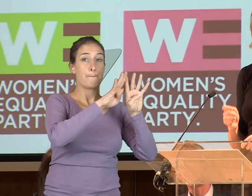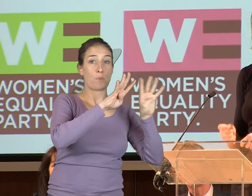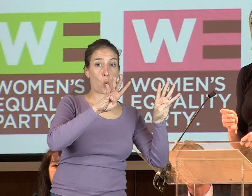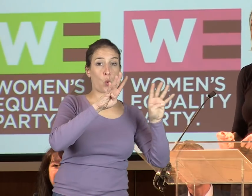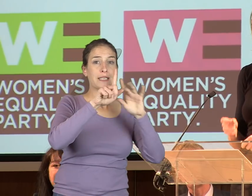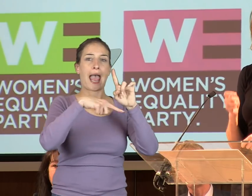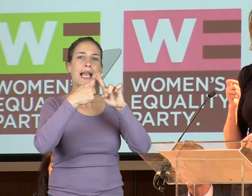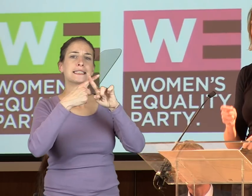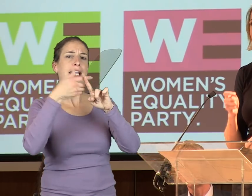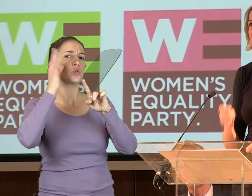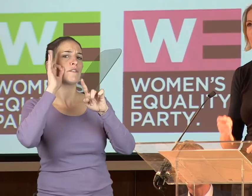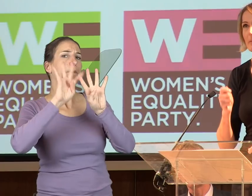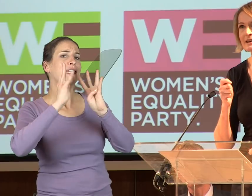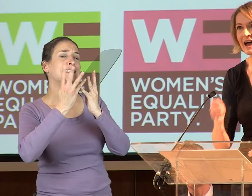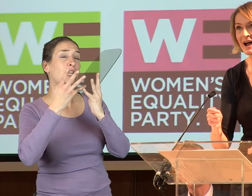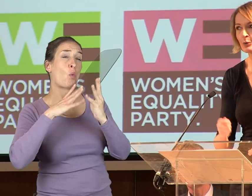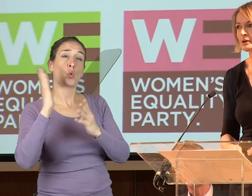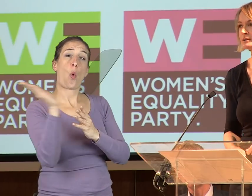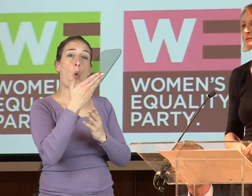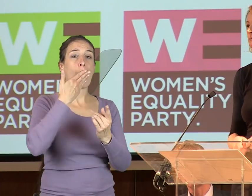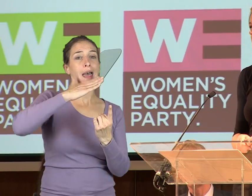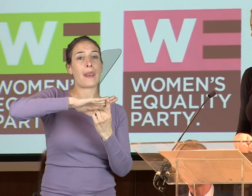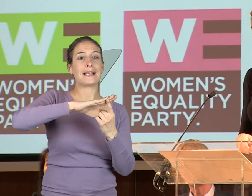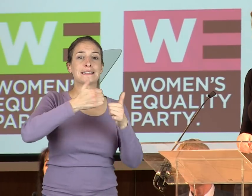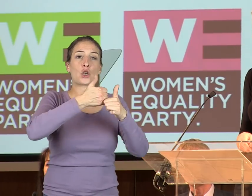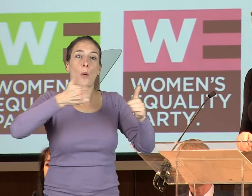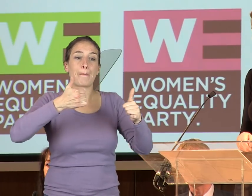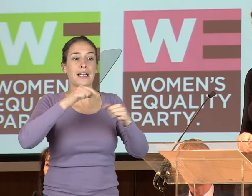by 2025, with progress from now. Yeah.